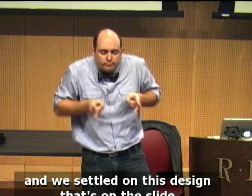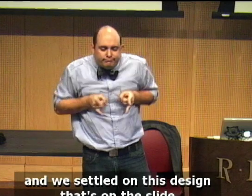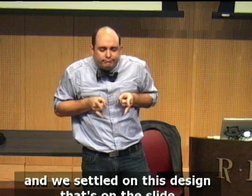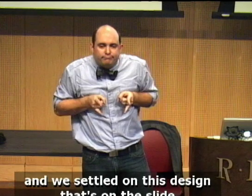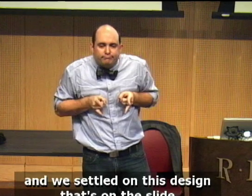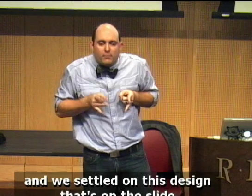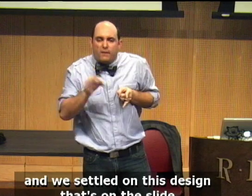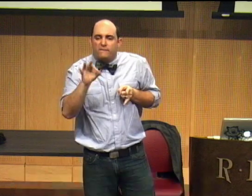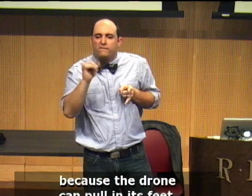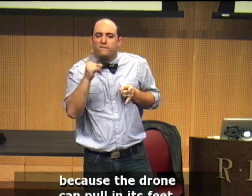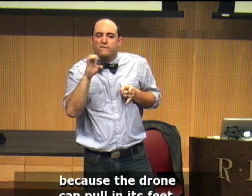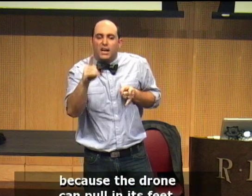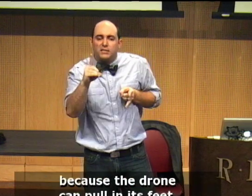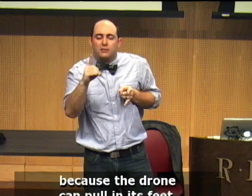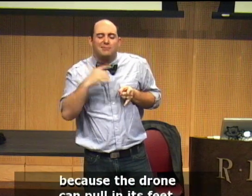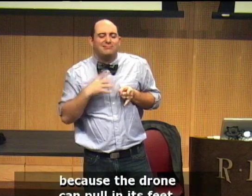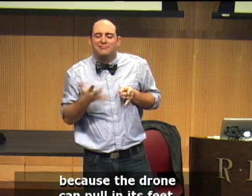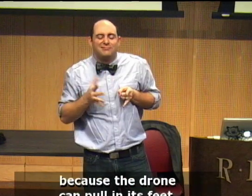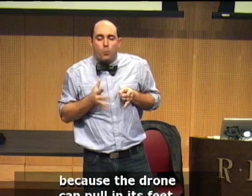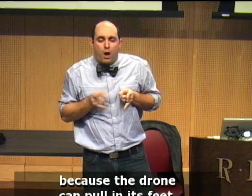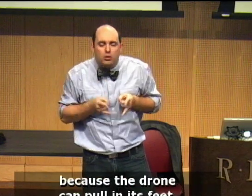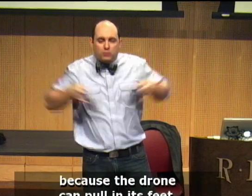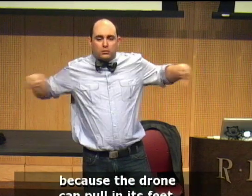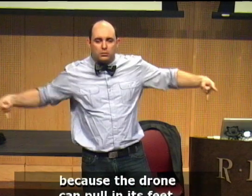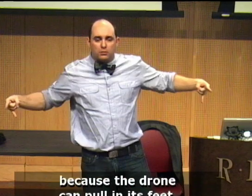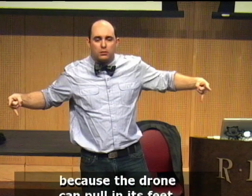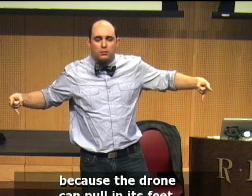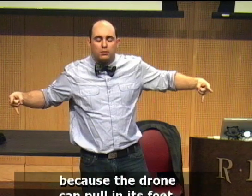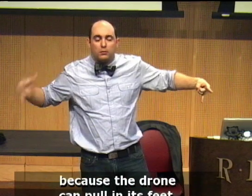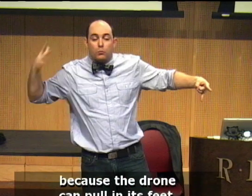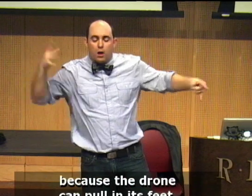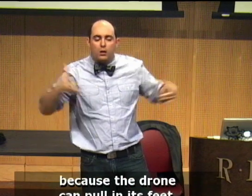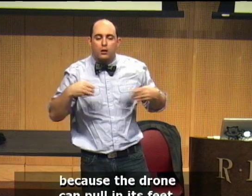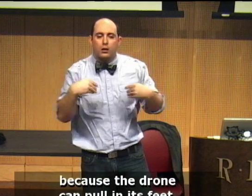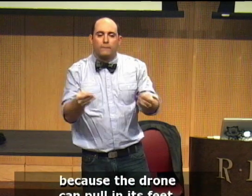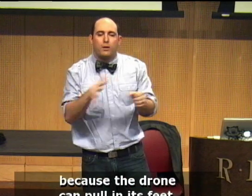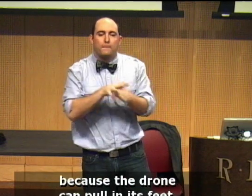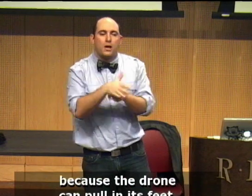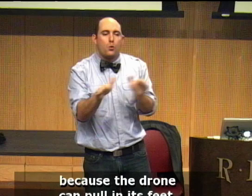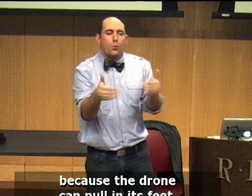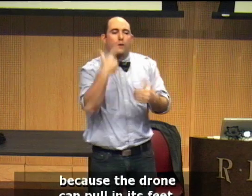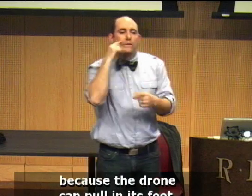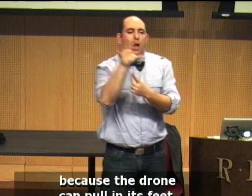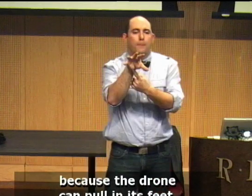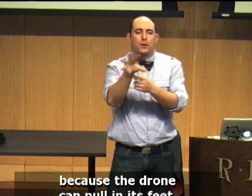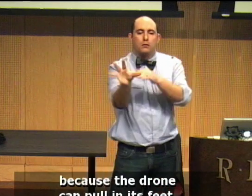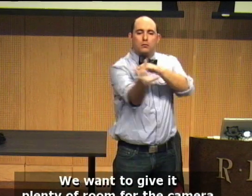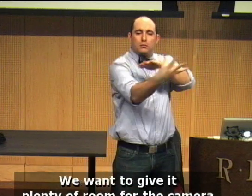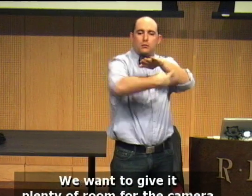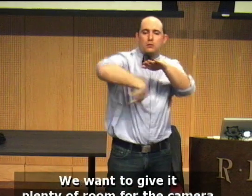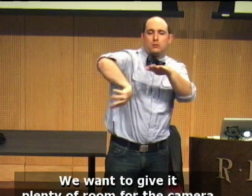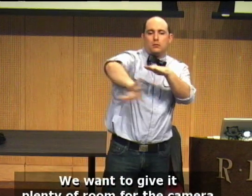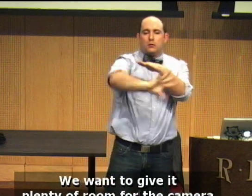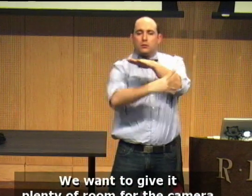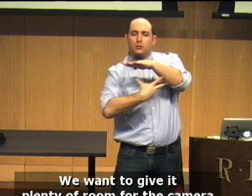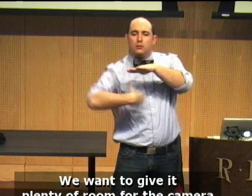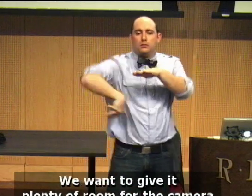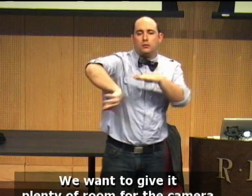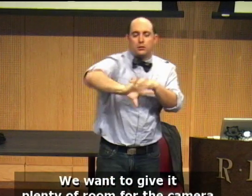slide because the drone can pull in its feet. We want to give it plenty of room for the camera to